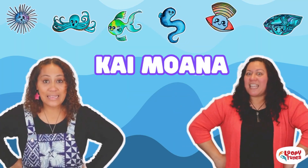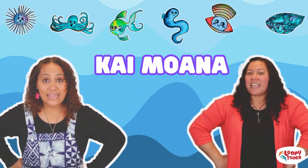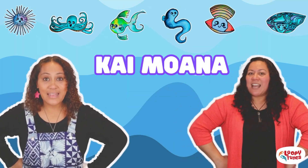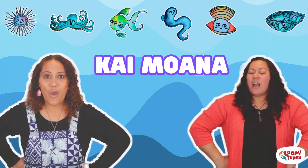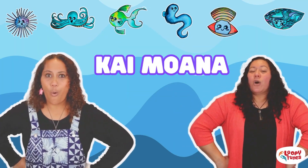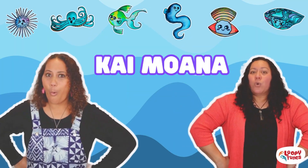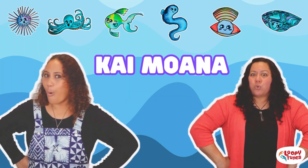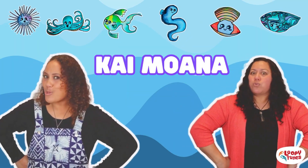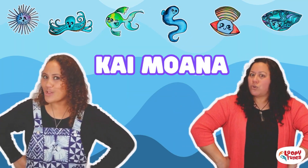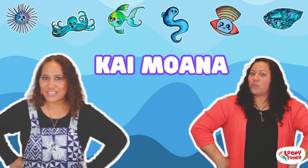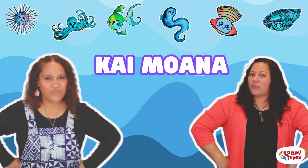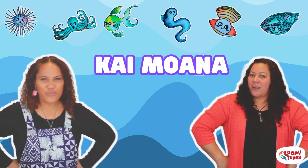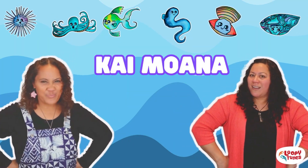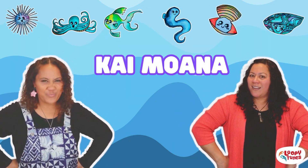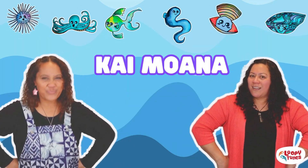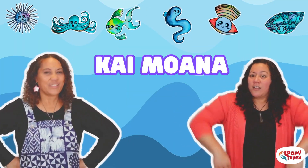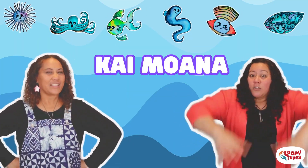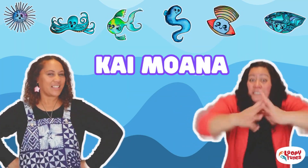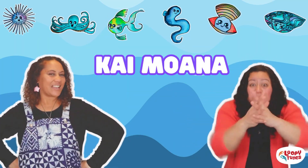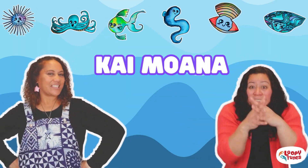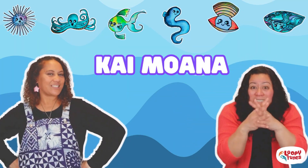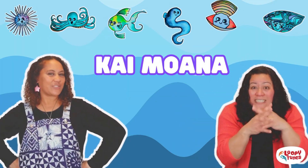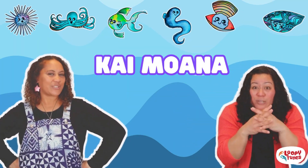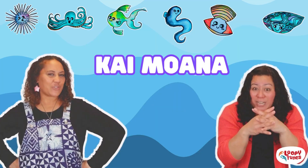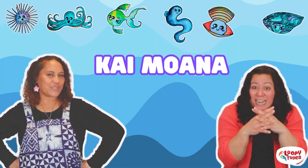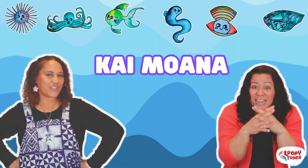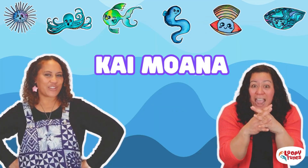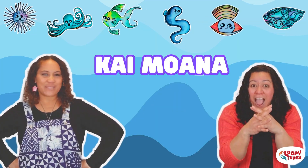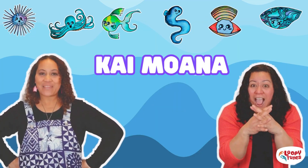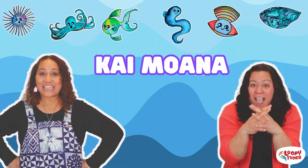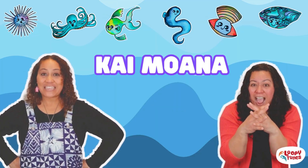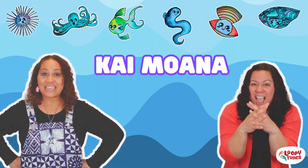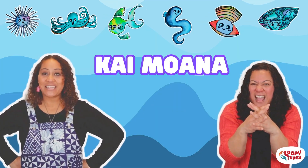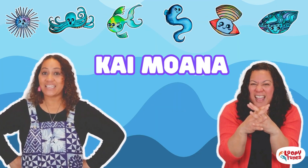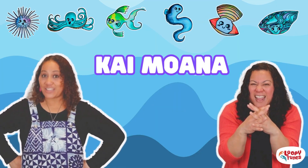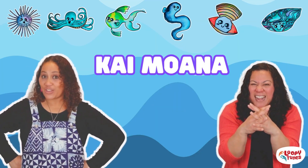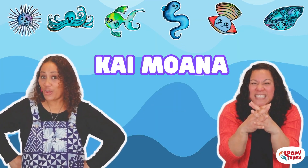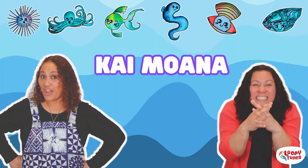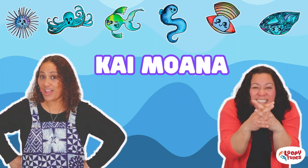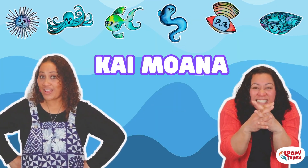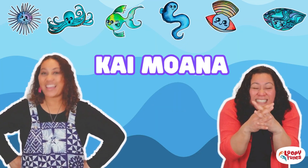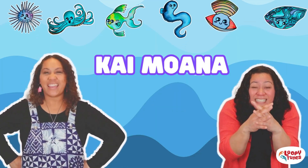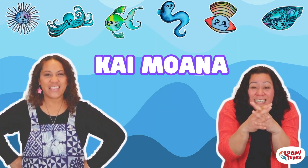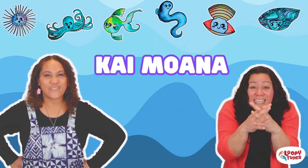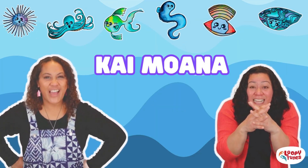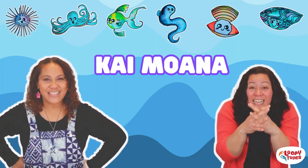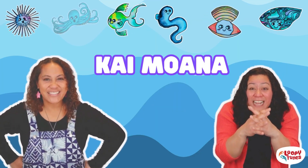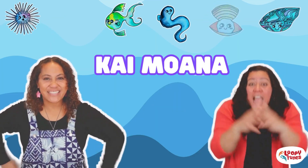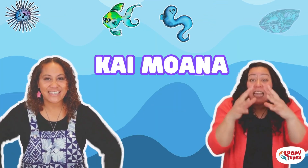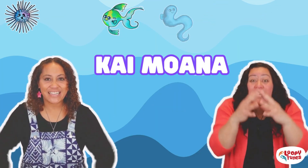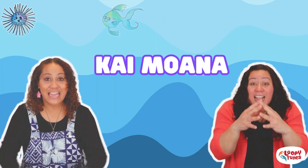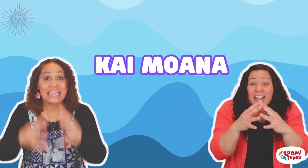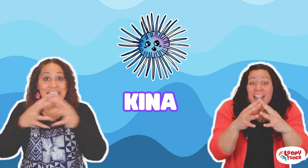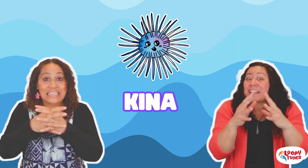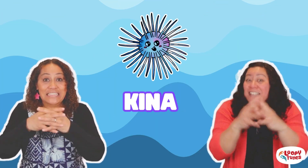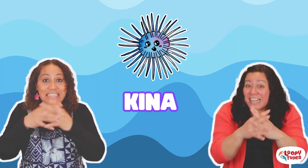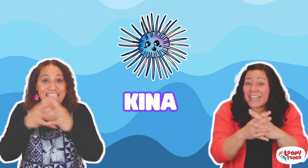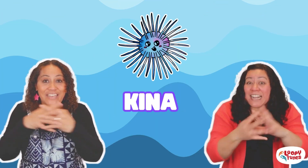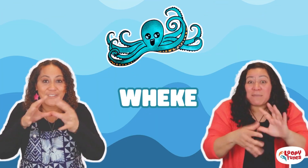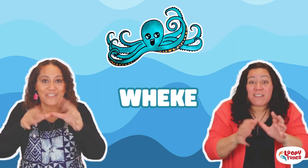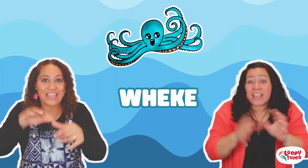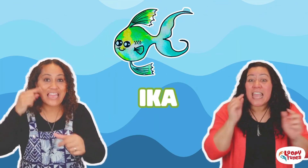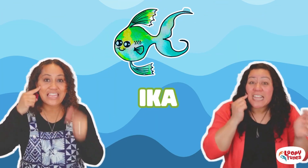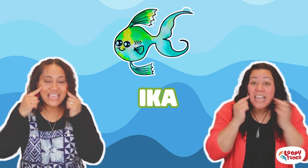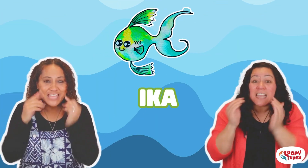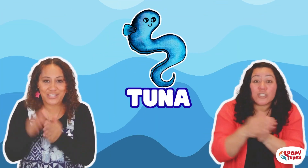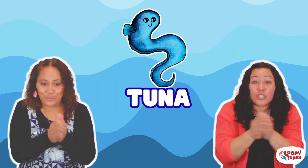Hey, oh, you guys are fast. All right, we're ready for supersonic speed. See if you can keep up. It's fast. Kina kina